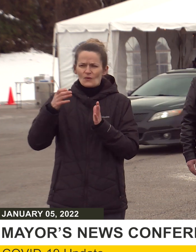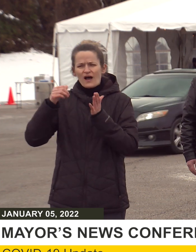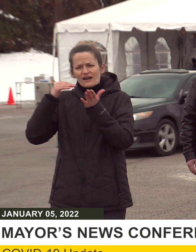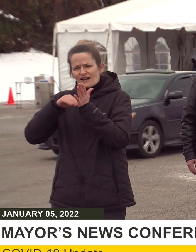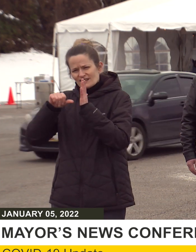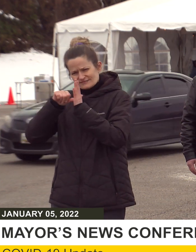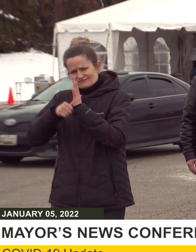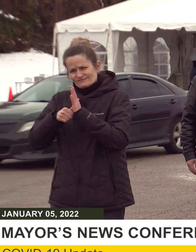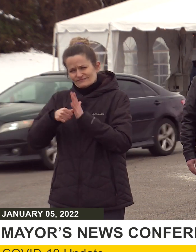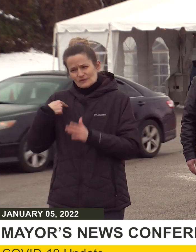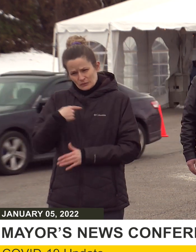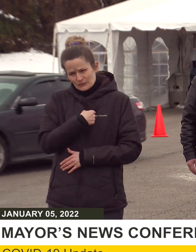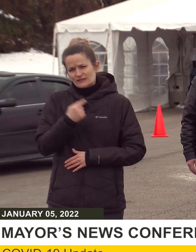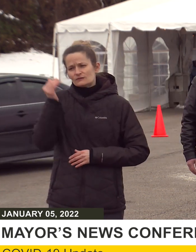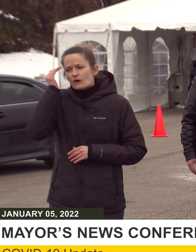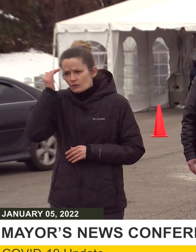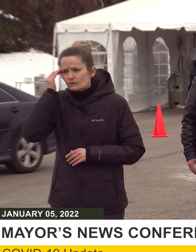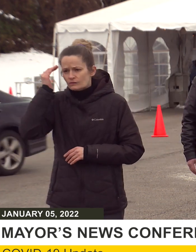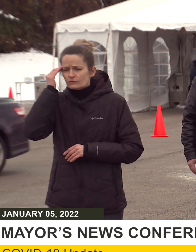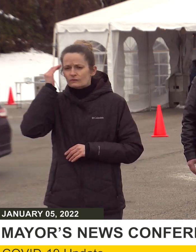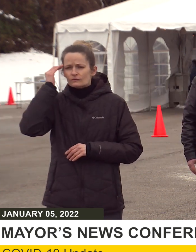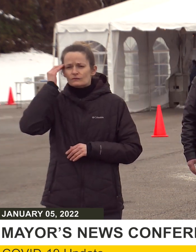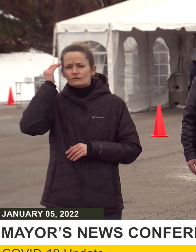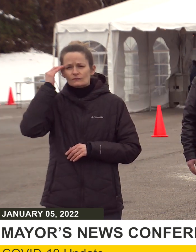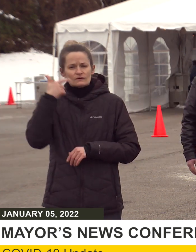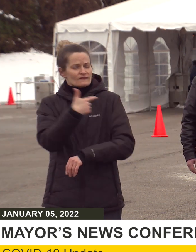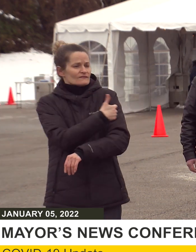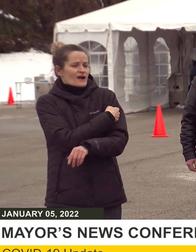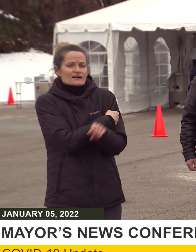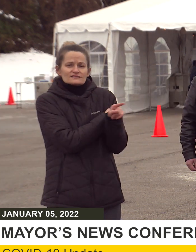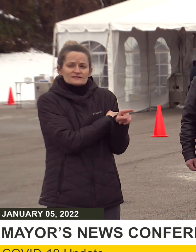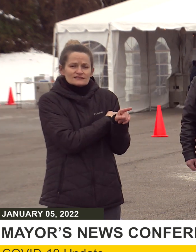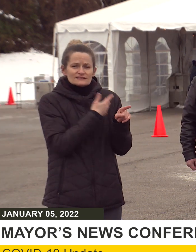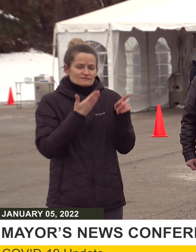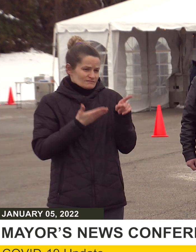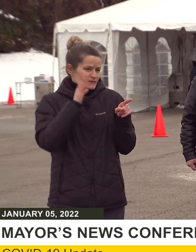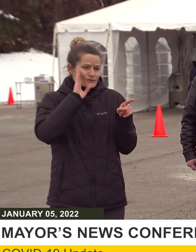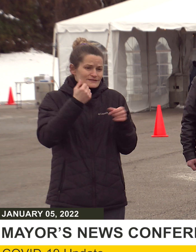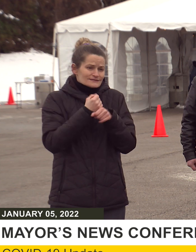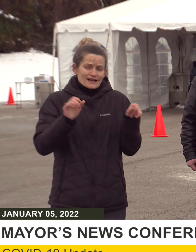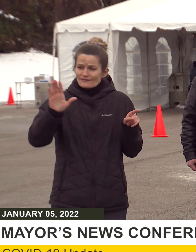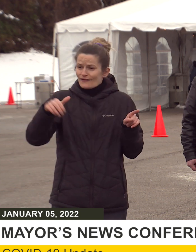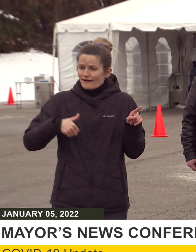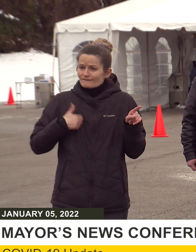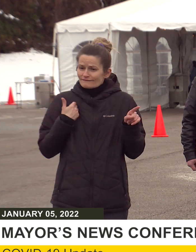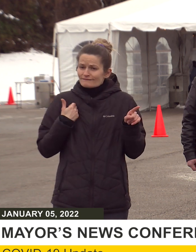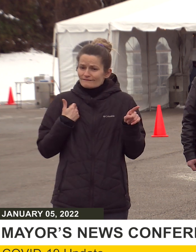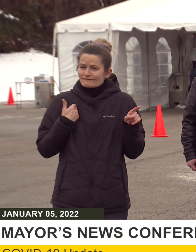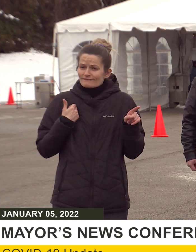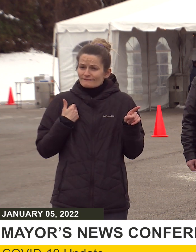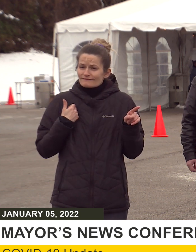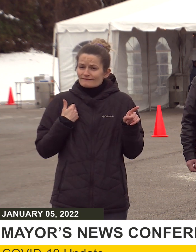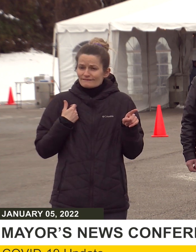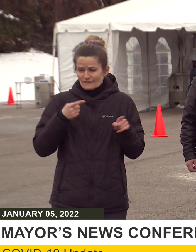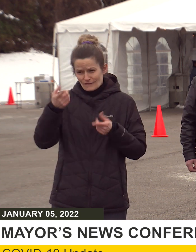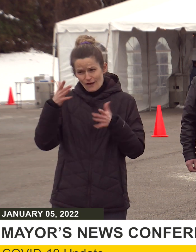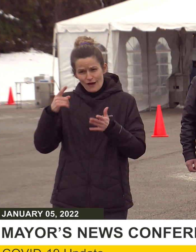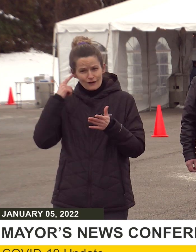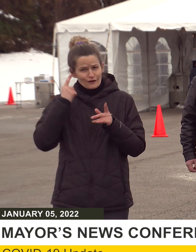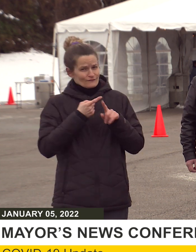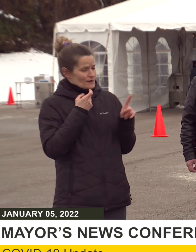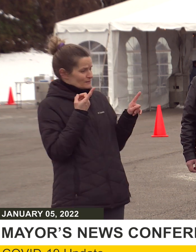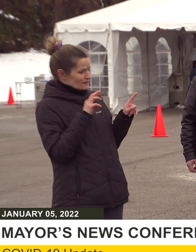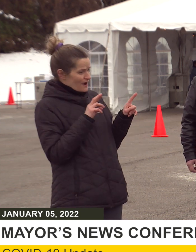vaccinated may save your life. This is now, you hear from Dr. D, you hear from our hospital partners about